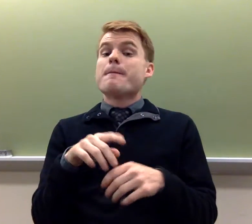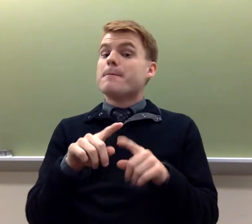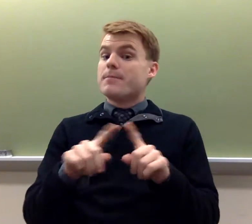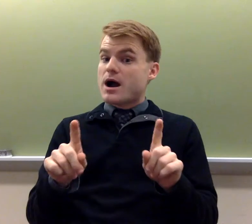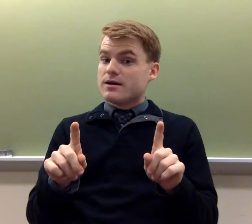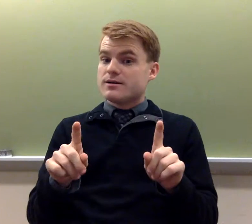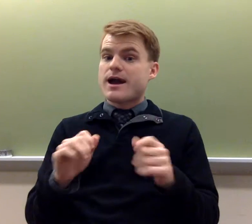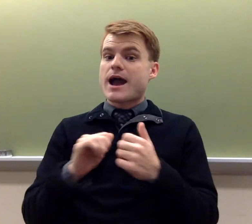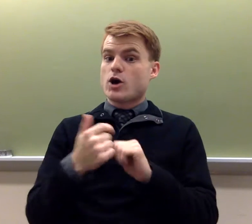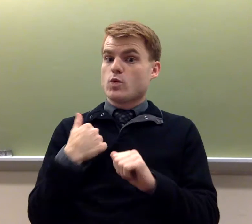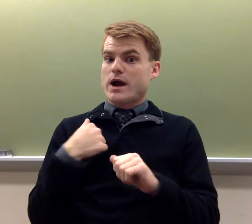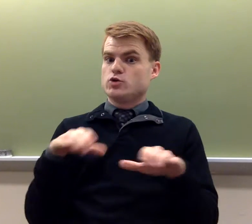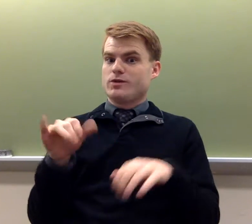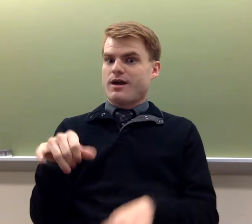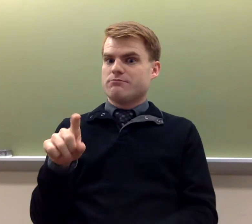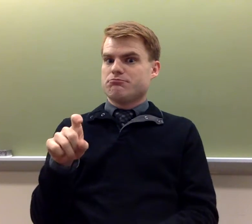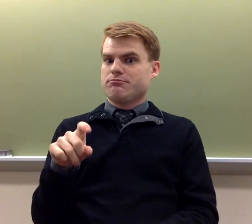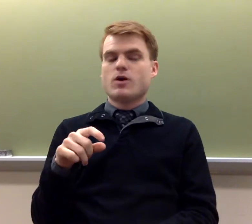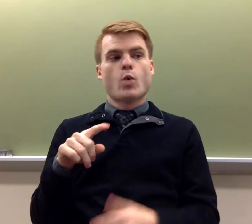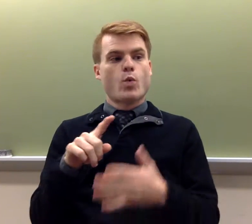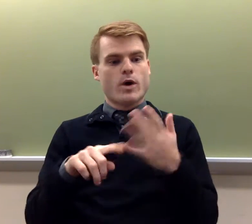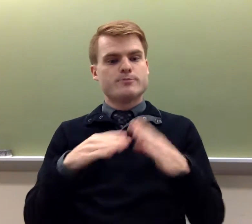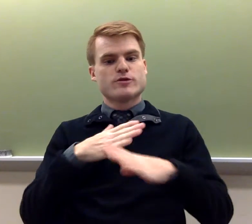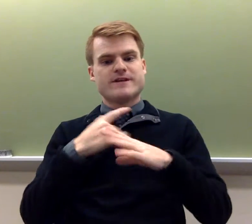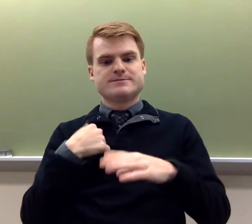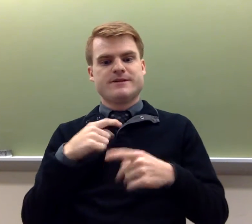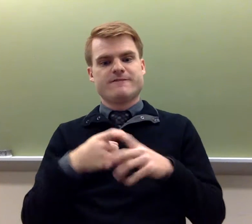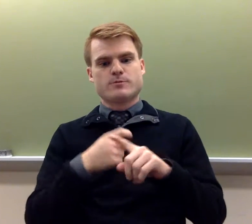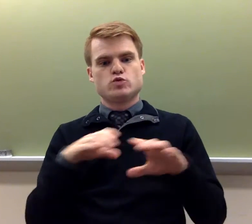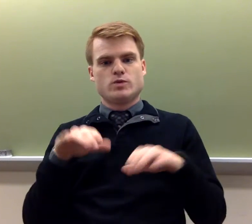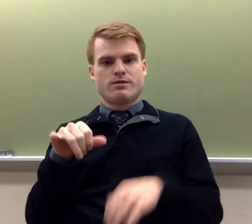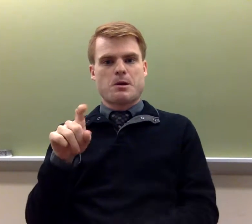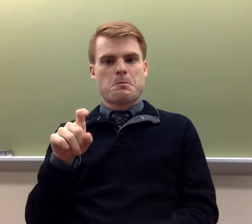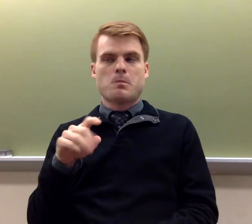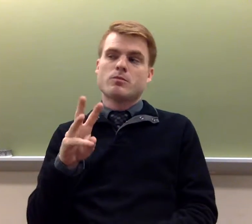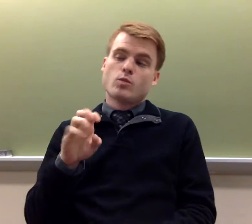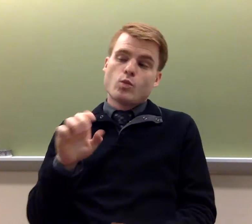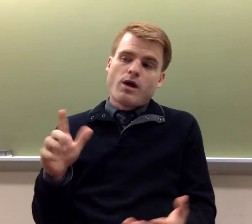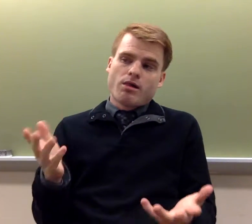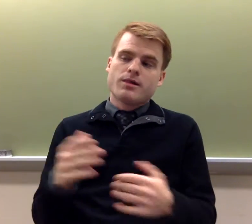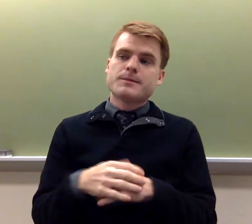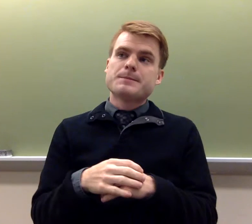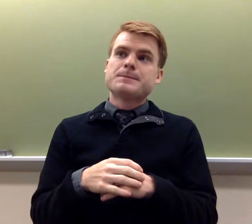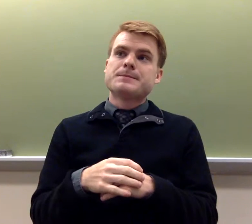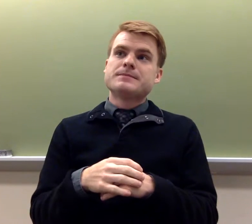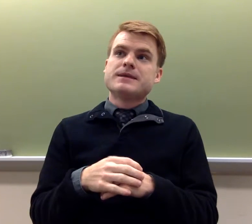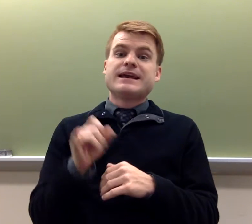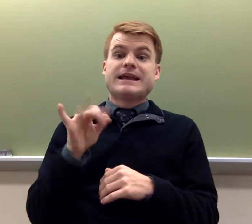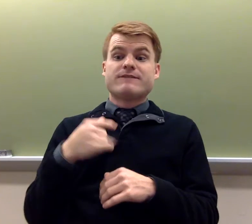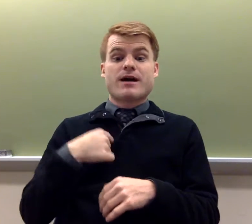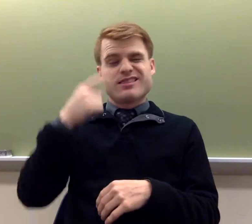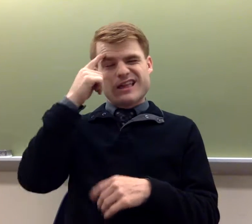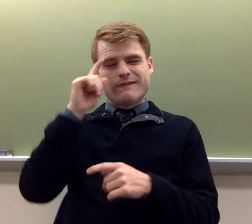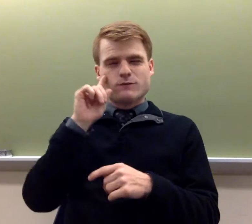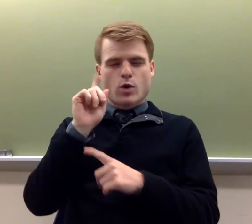how do I do that? And what prevents me from doing that? Well, if I think for a moment and had